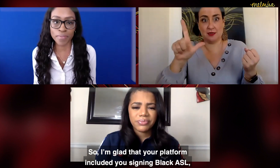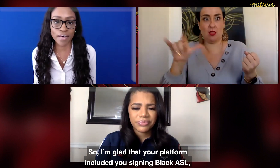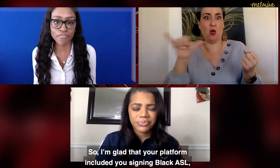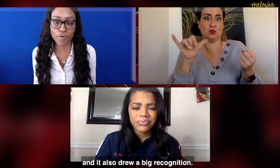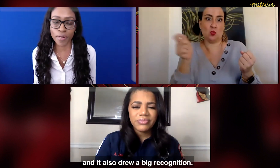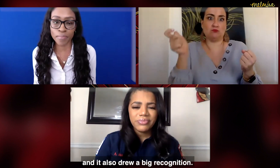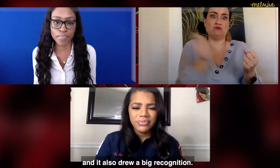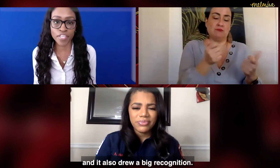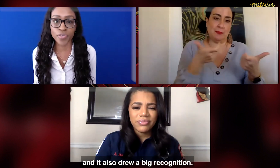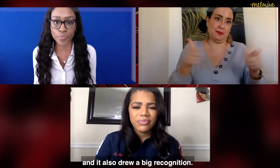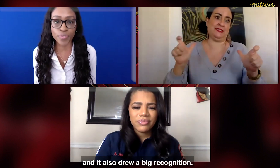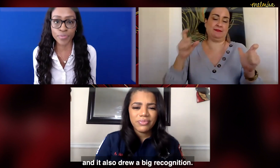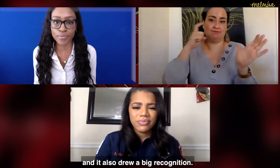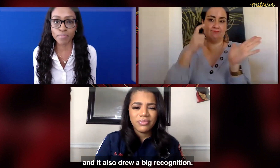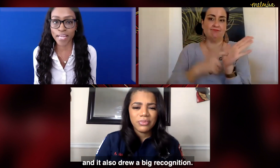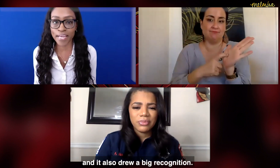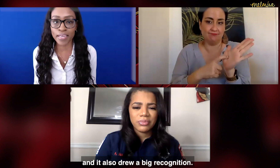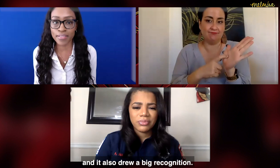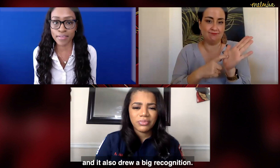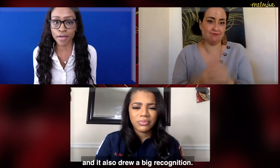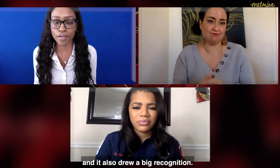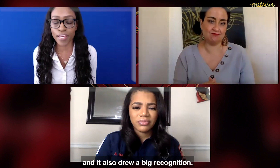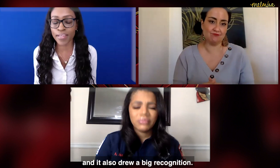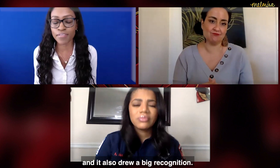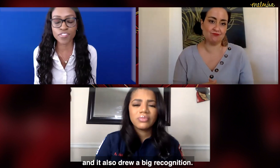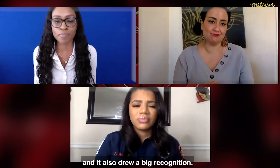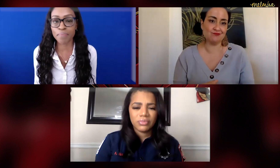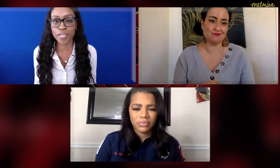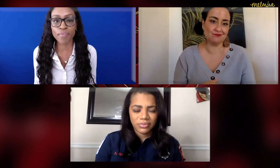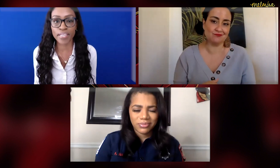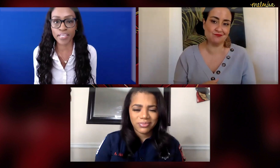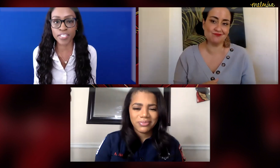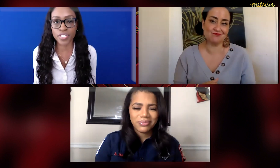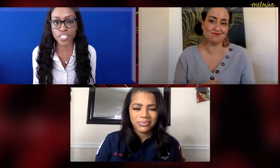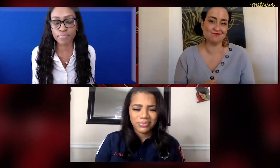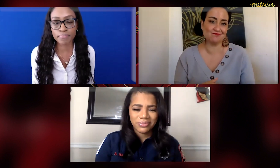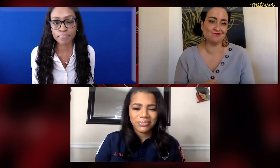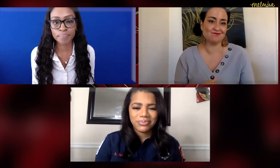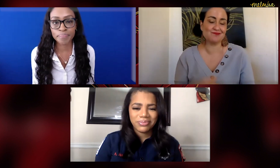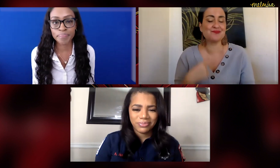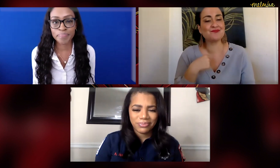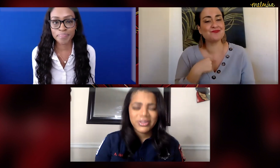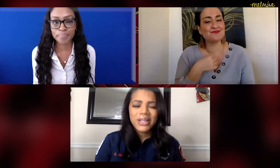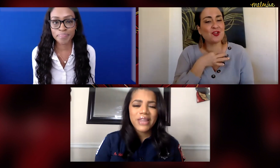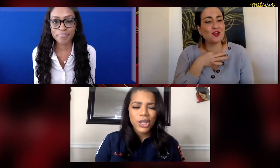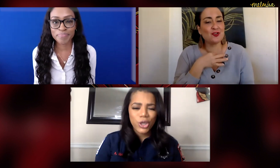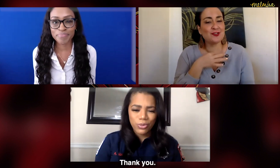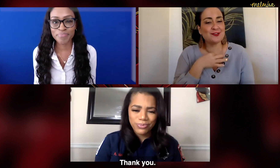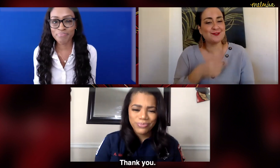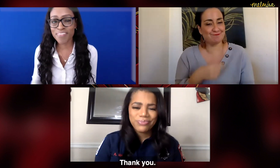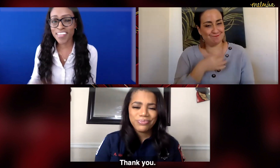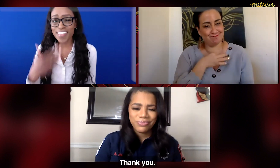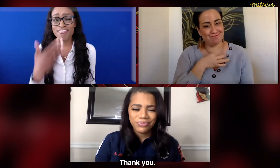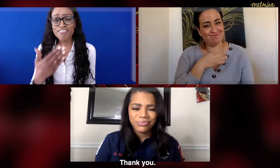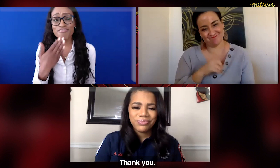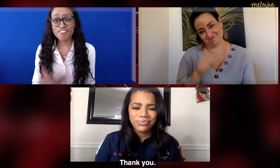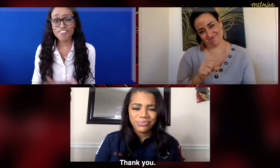your platform, that you used Black ASL, and it just big recognition. Thank you.